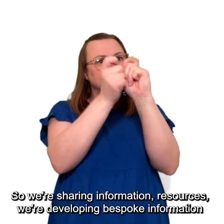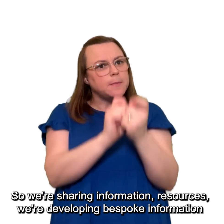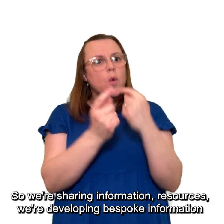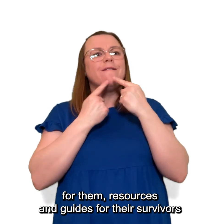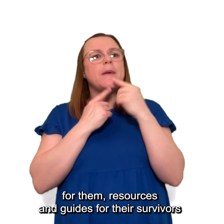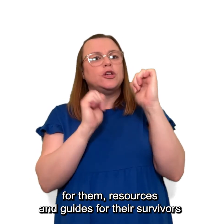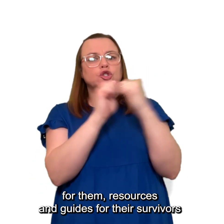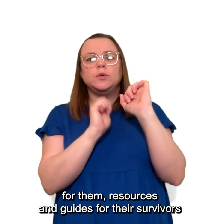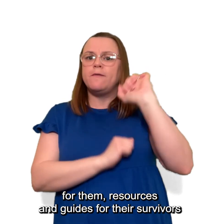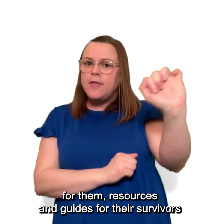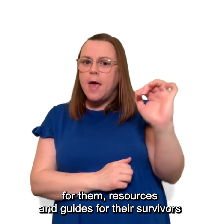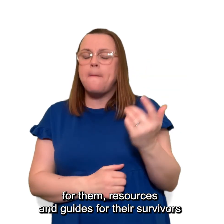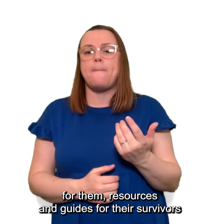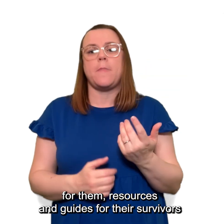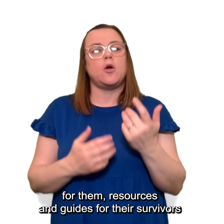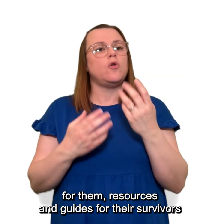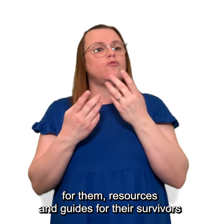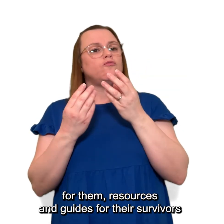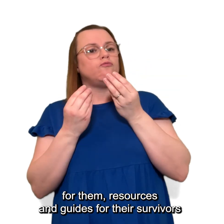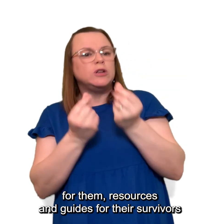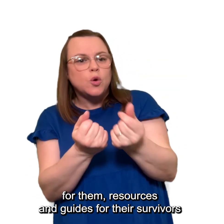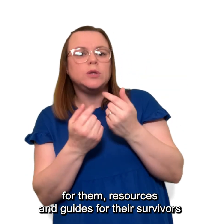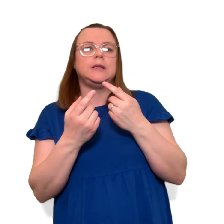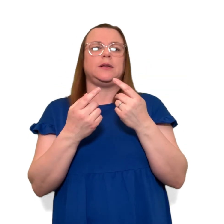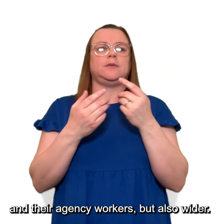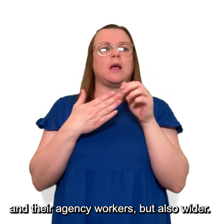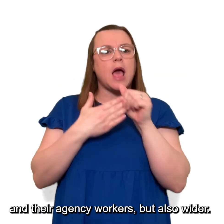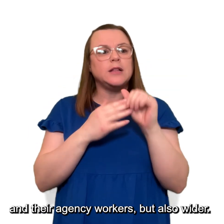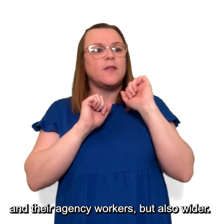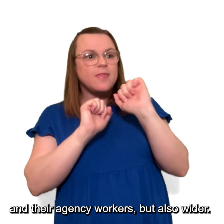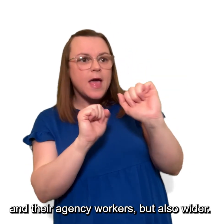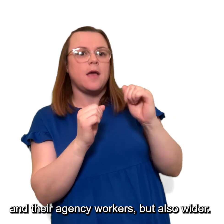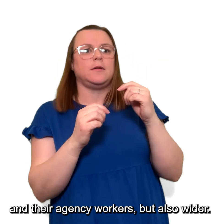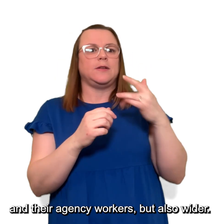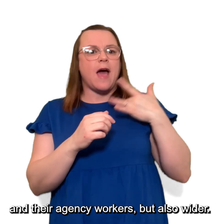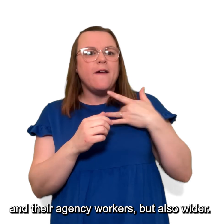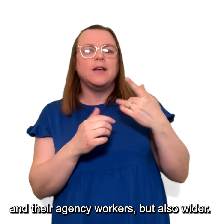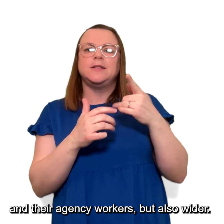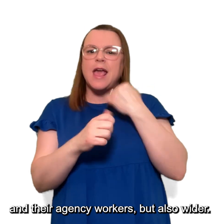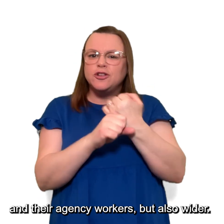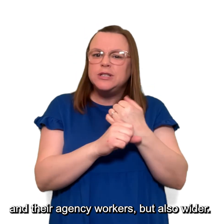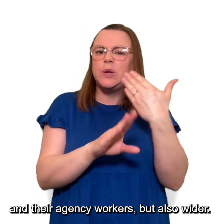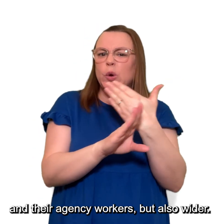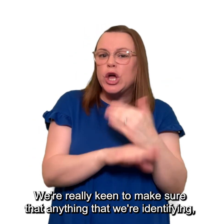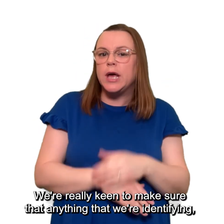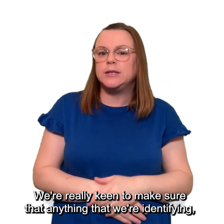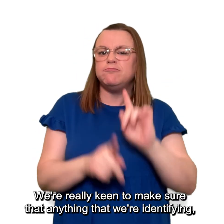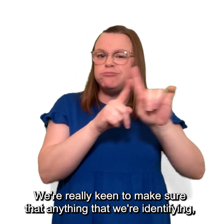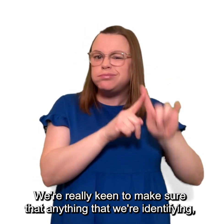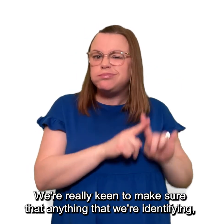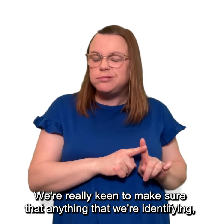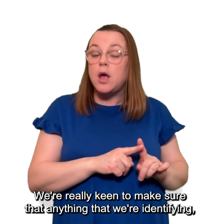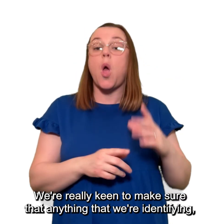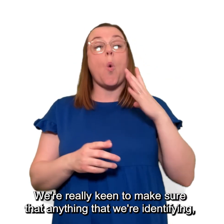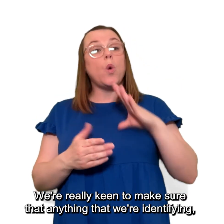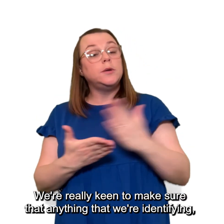bespoke information for them, resources and guides for their survivors and their agency workers. But also wider, we're really